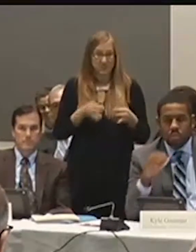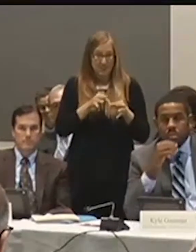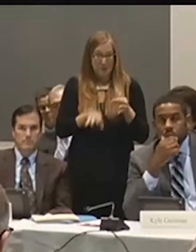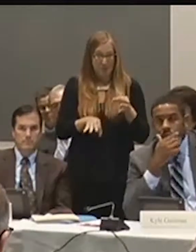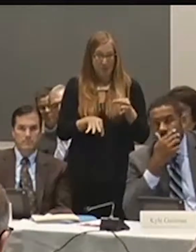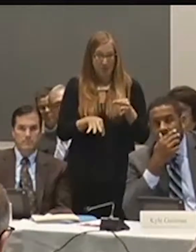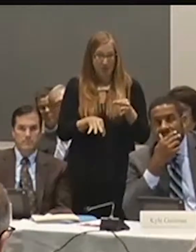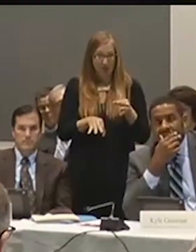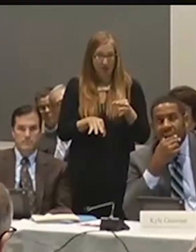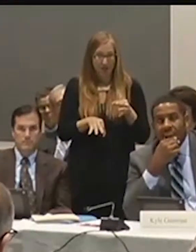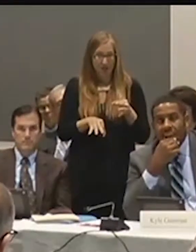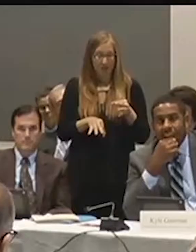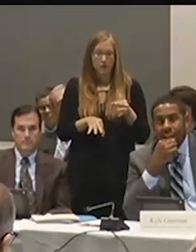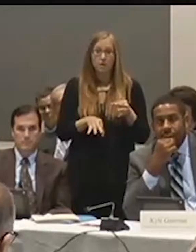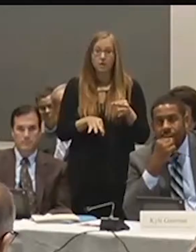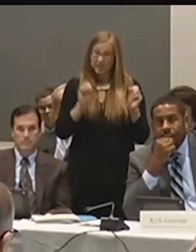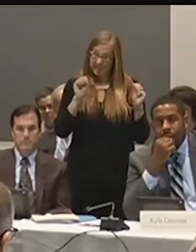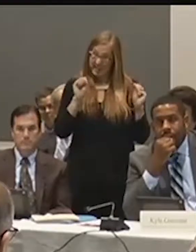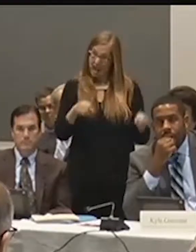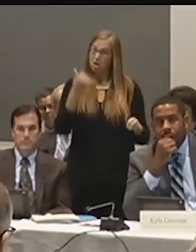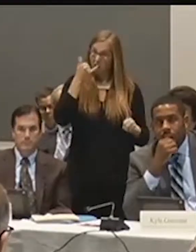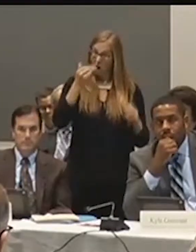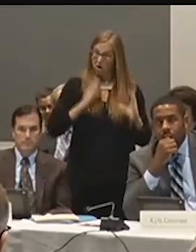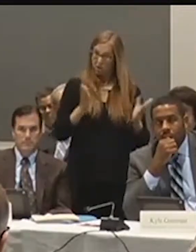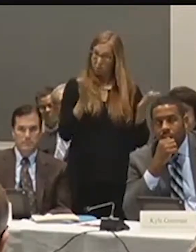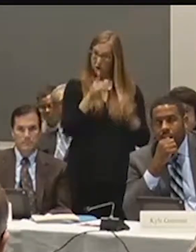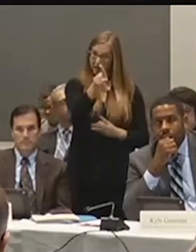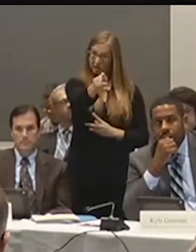to get through to the customer service office